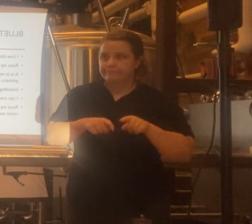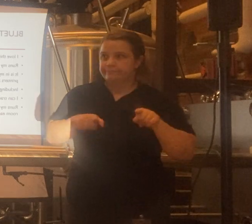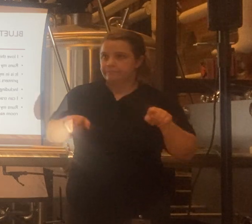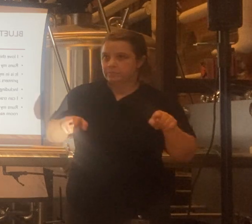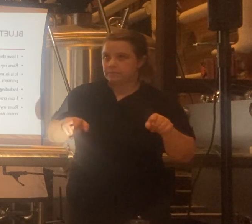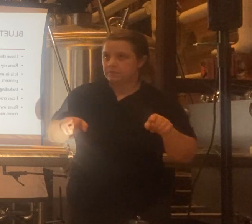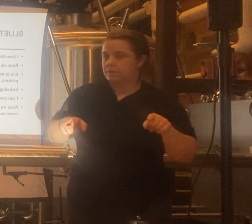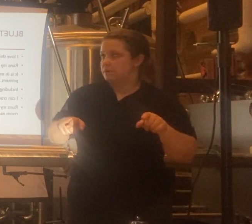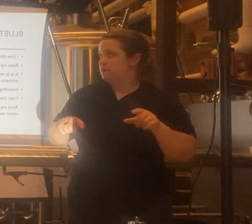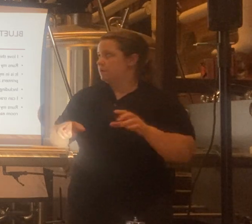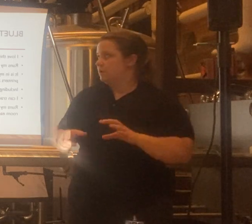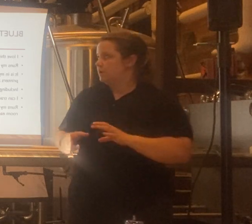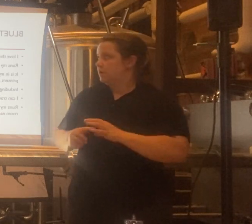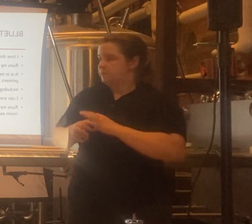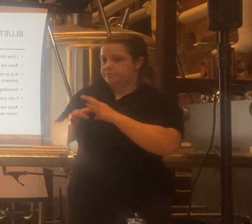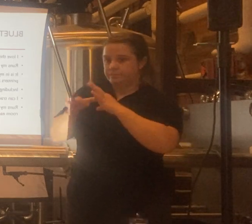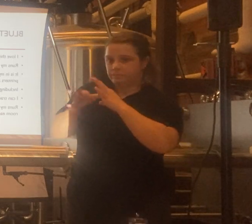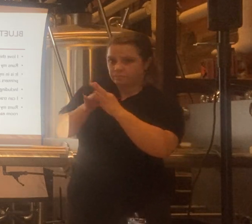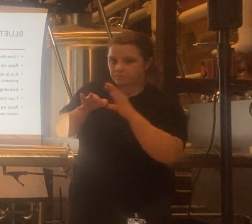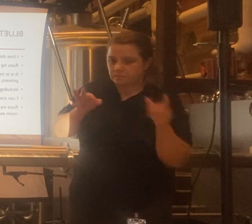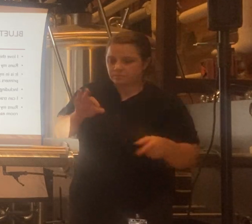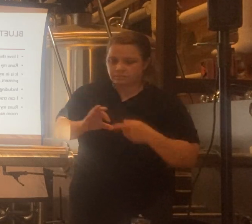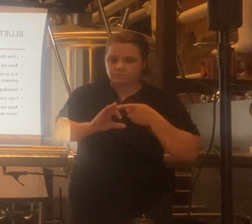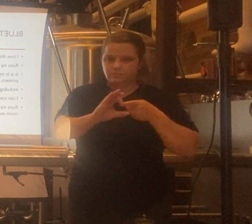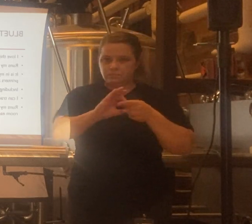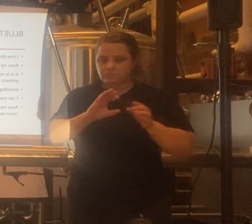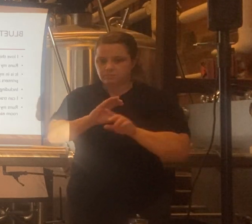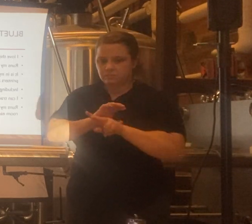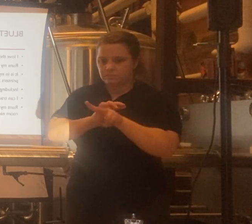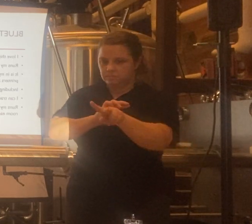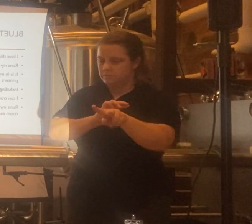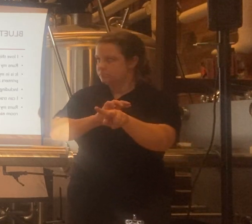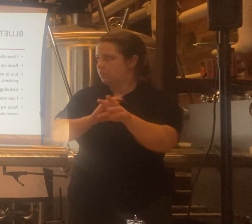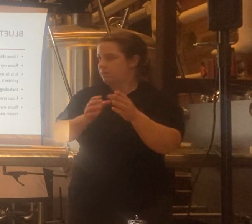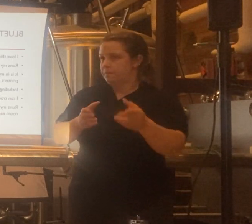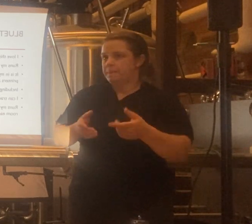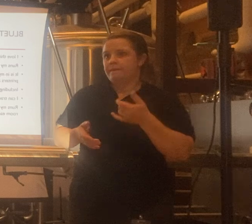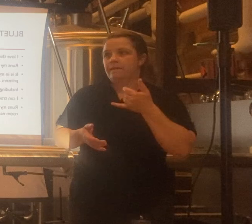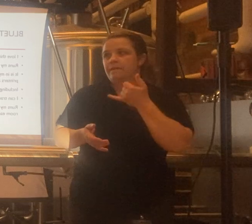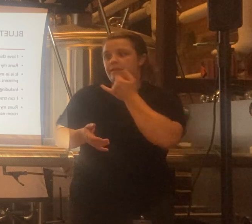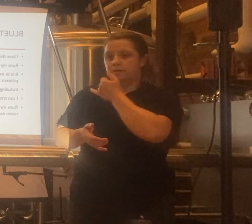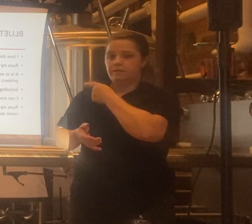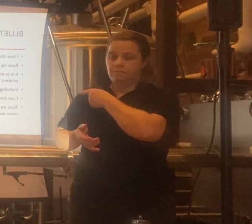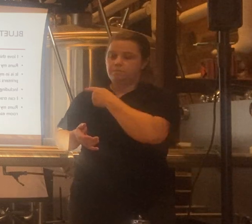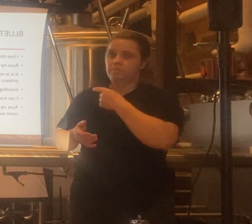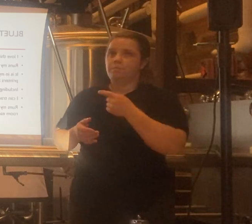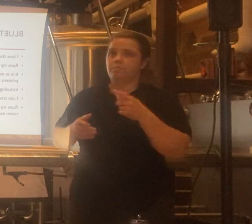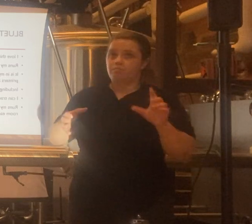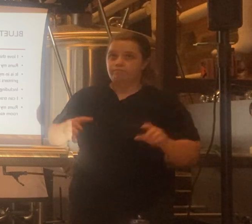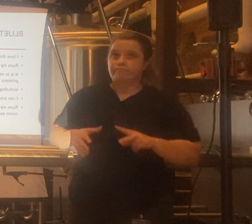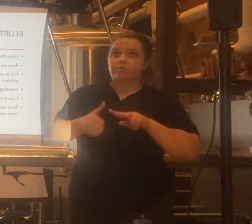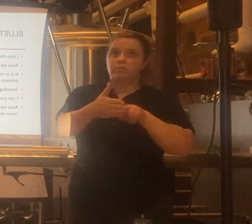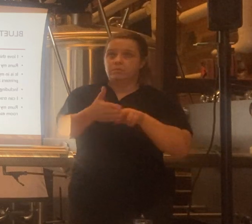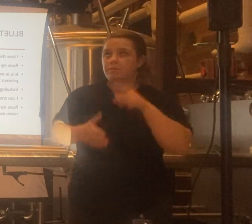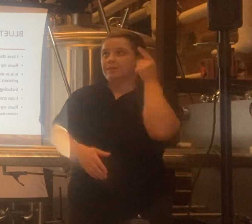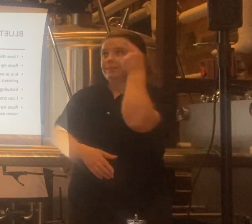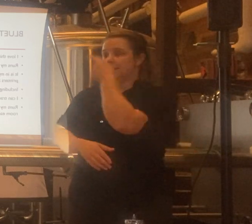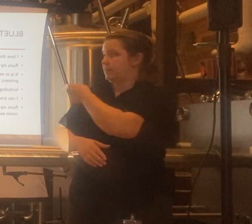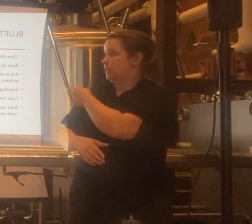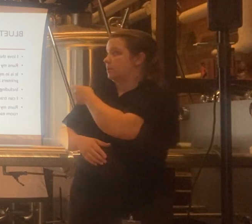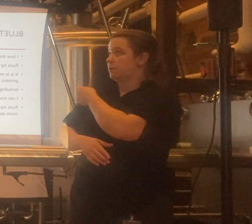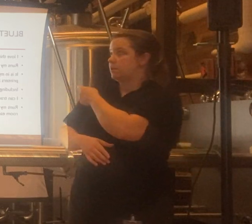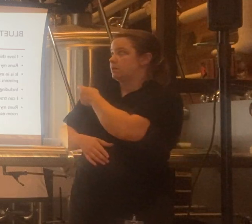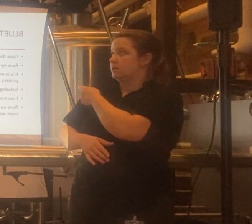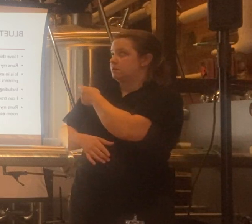that the solar wires go through, and it's plugged into my Blue Eddy. So at nighttime, the air conditioning heater, we're not in there. We don't live in that space. We only work